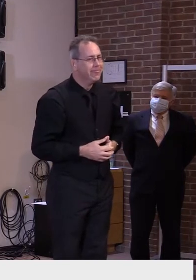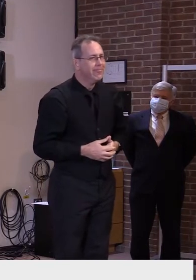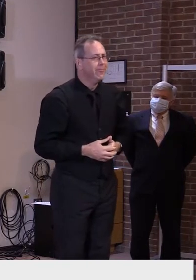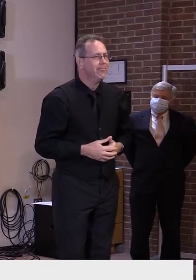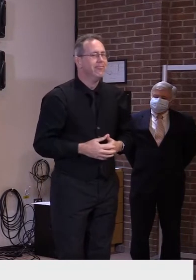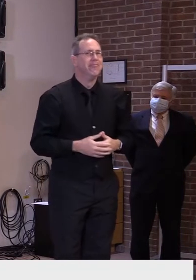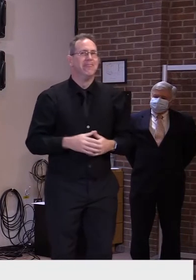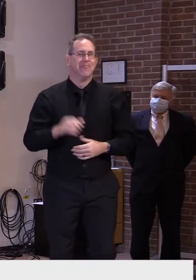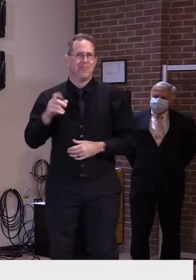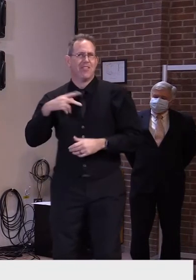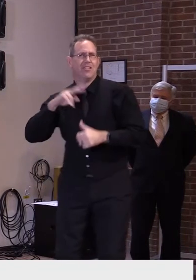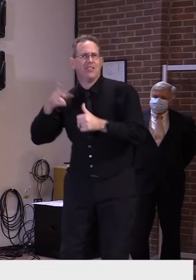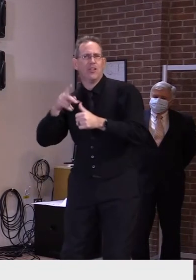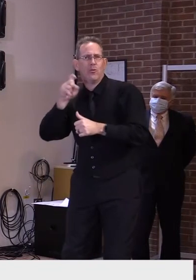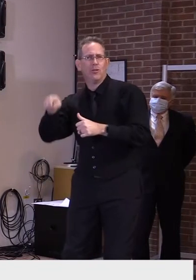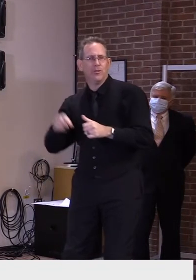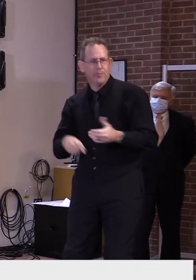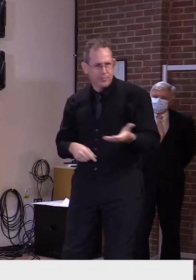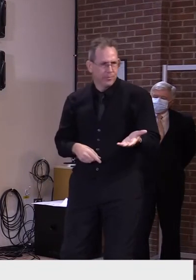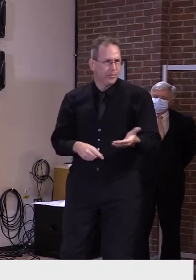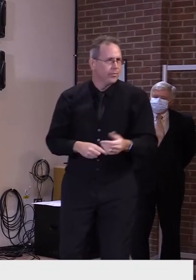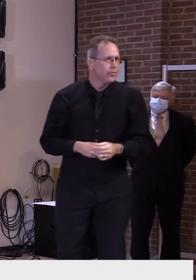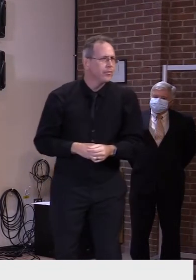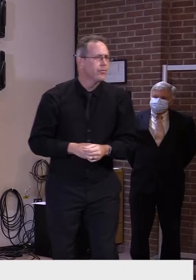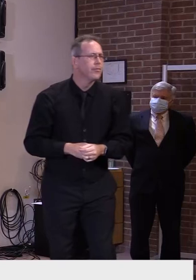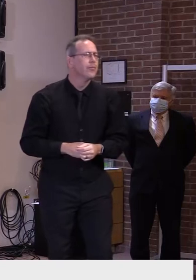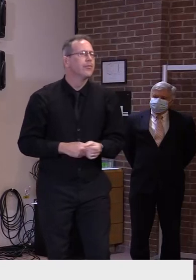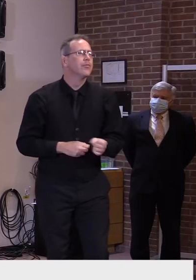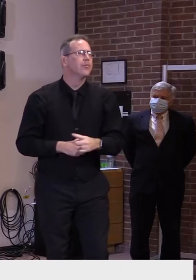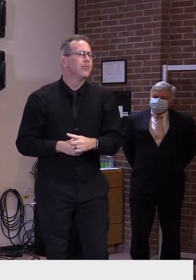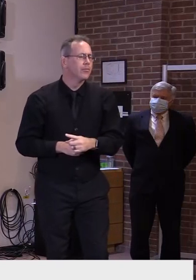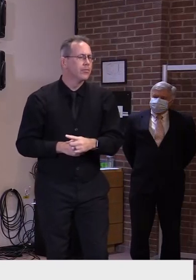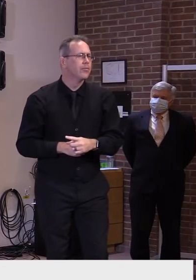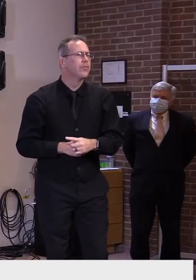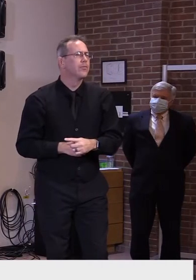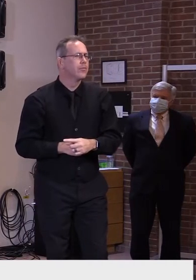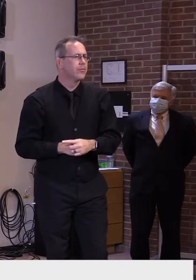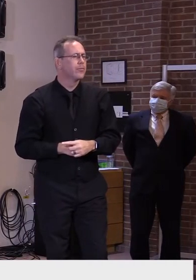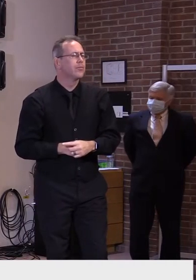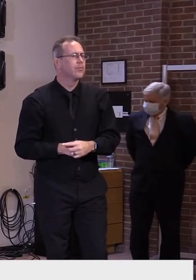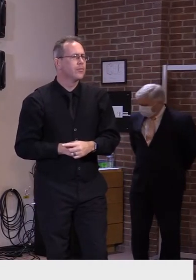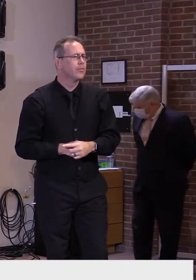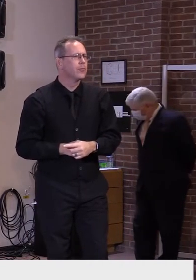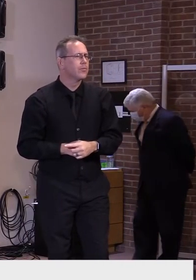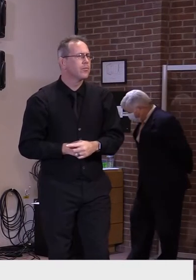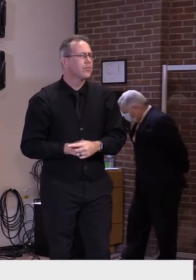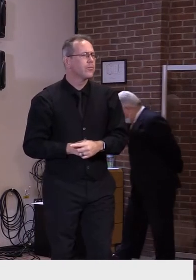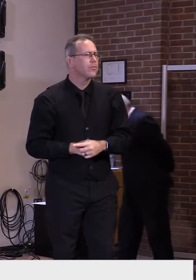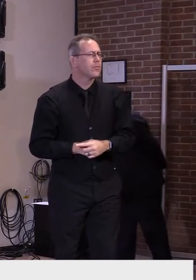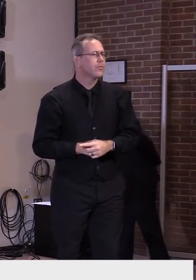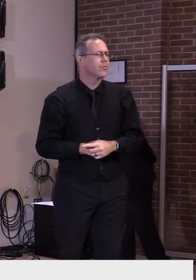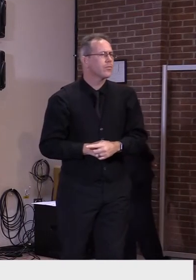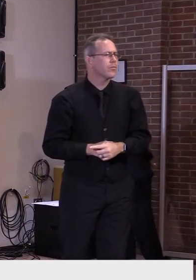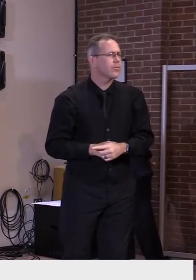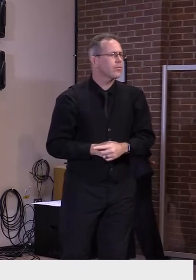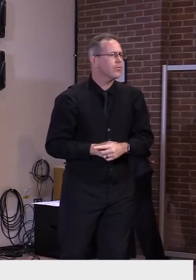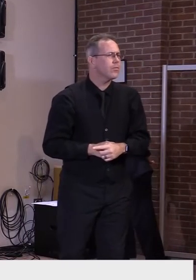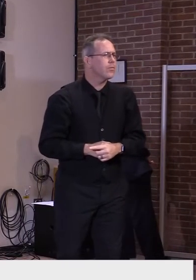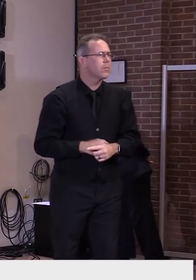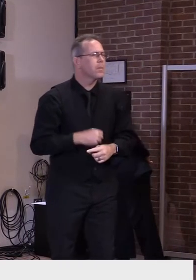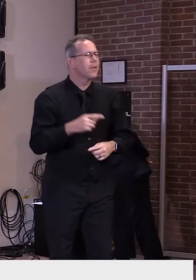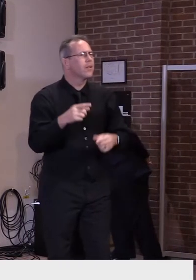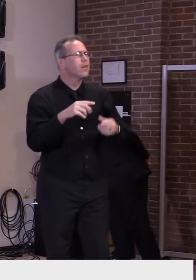Secretary Smith said that there's a staffing shortage for hospital beds. To what extent is the shortage of nurses and